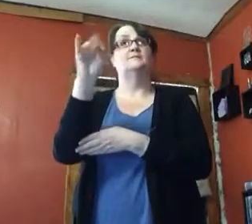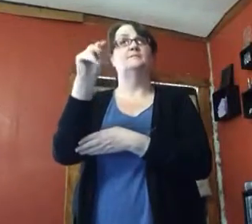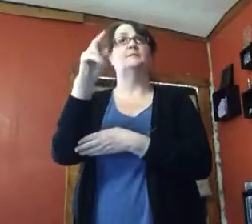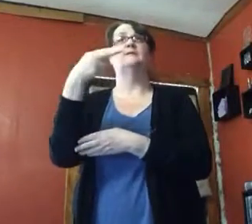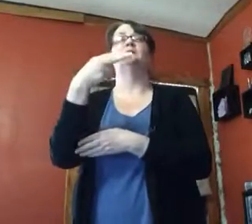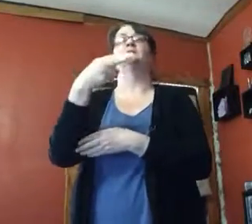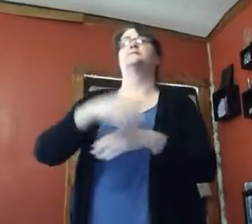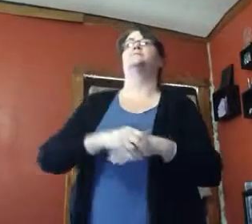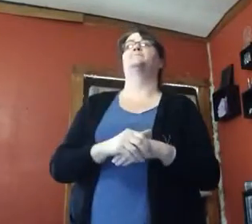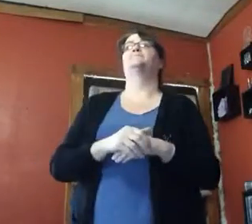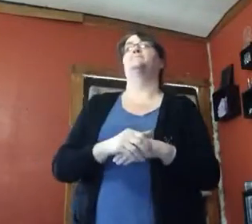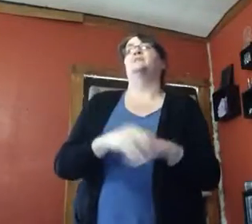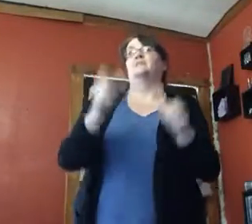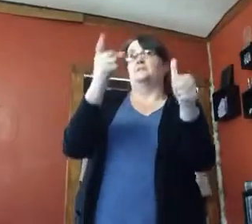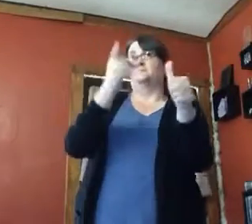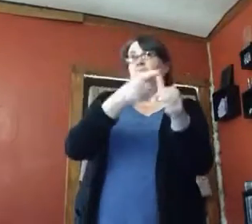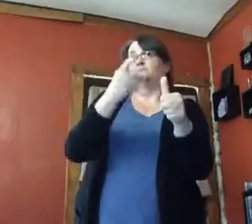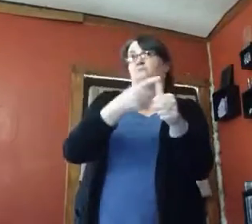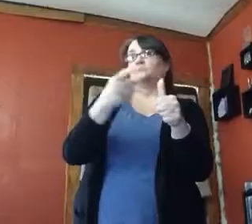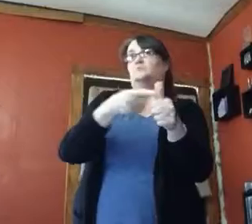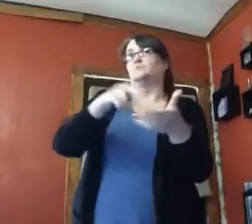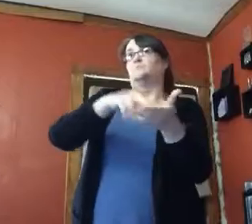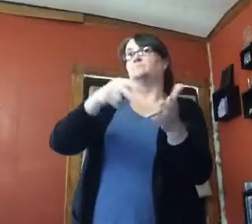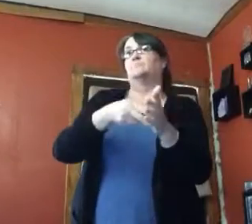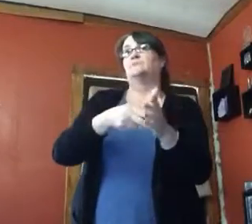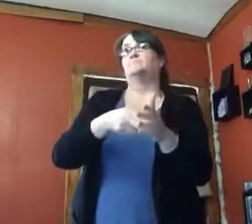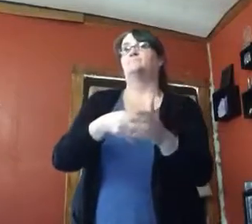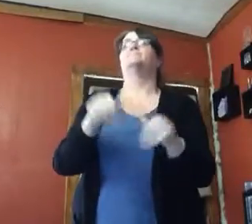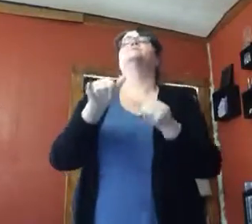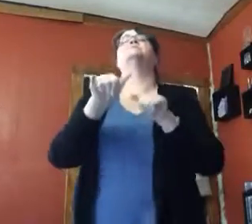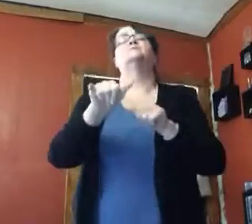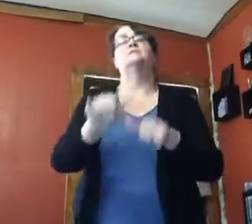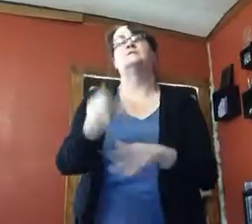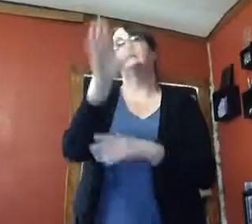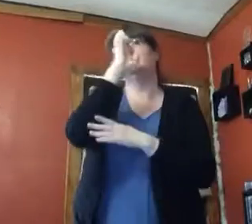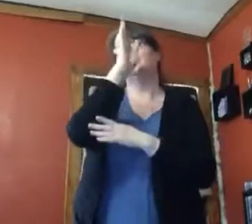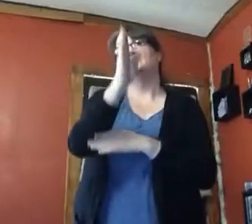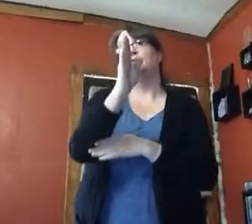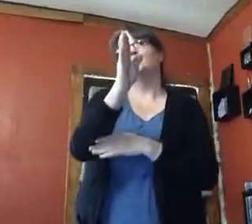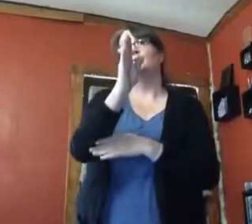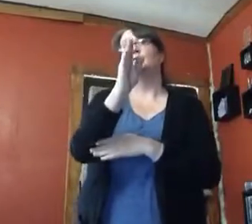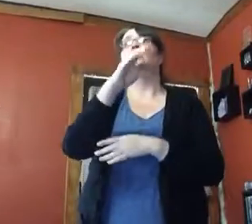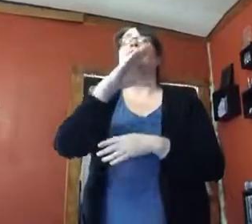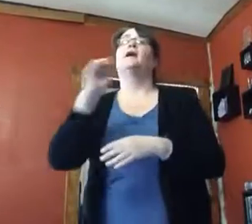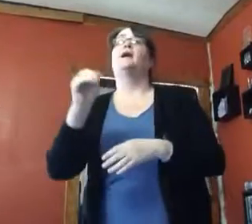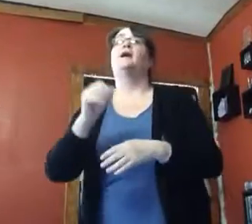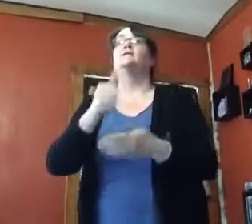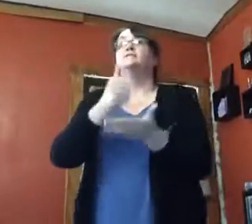primary purpose is to stay sober and help other alcoholics achieve